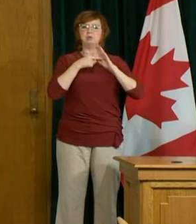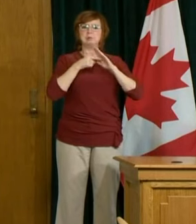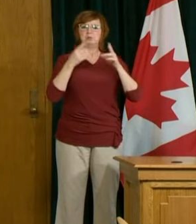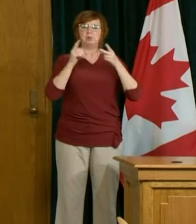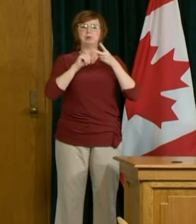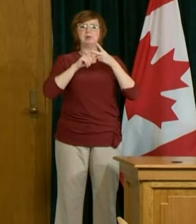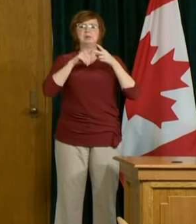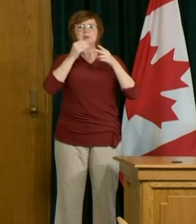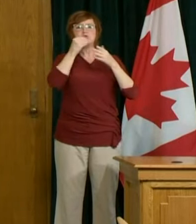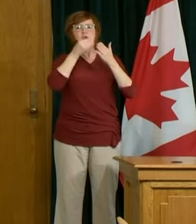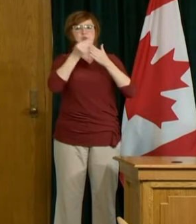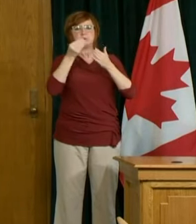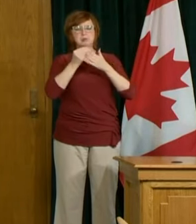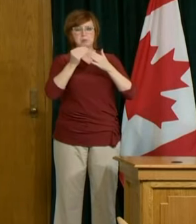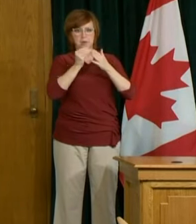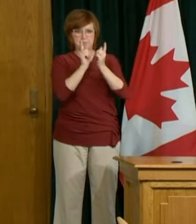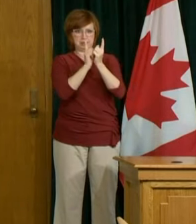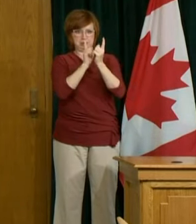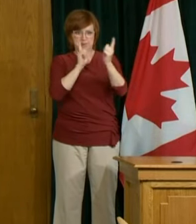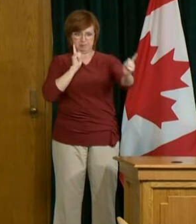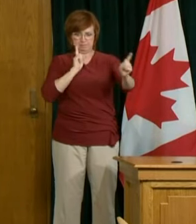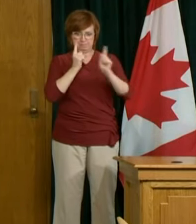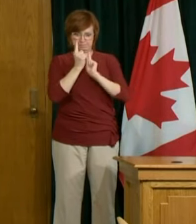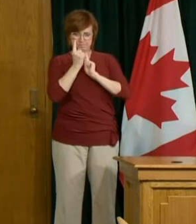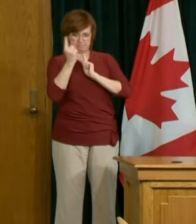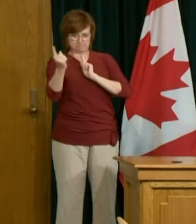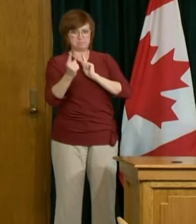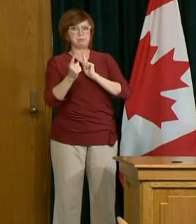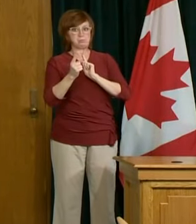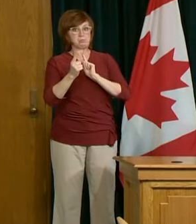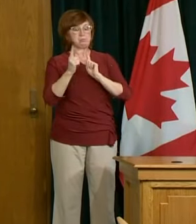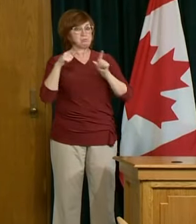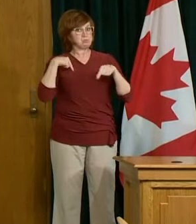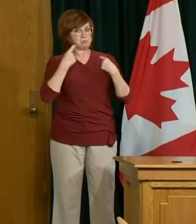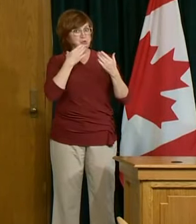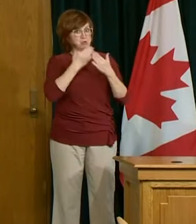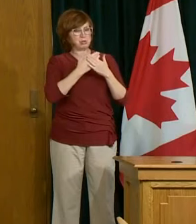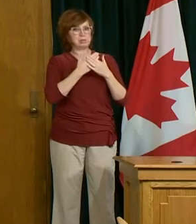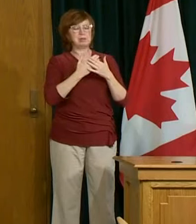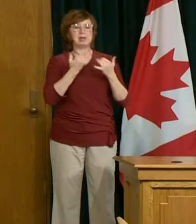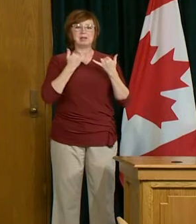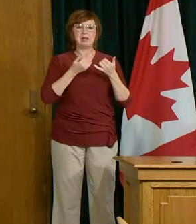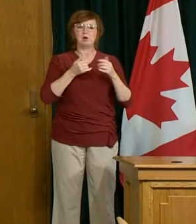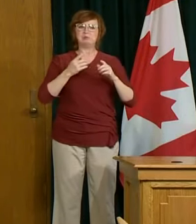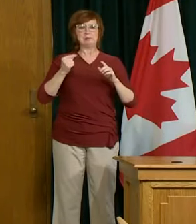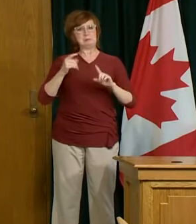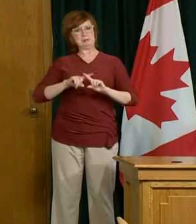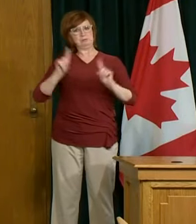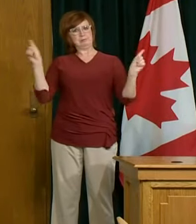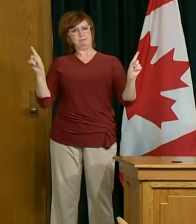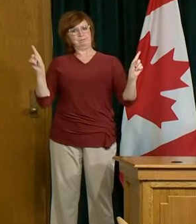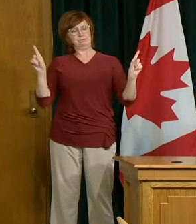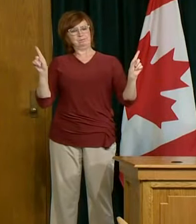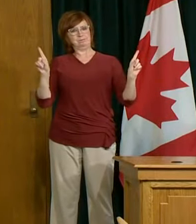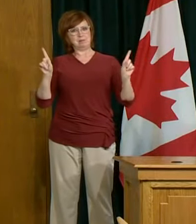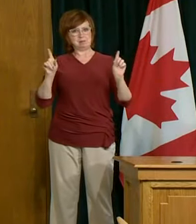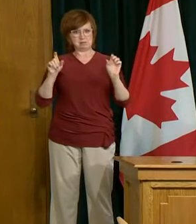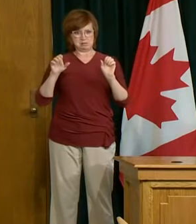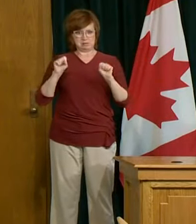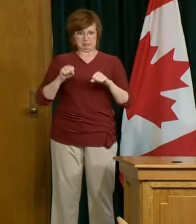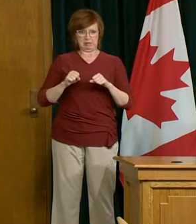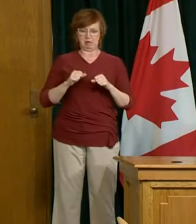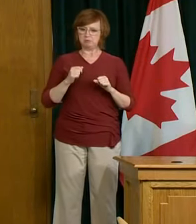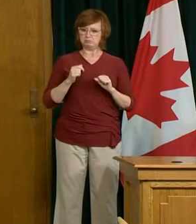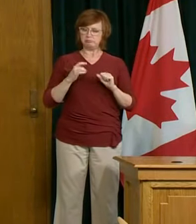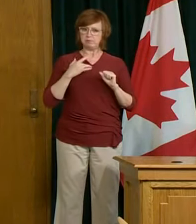of that on an ongoing basis. But there's an opportunity now for us to choose 1 or 2 households, which may be friends or family, or 1 or